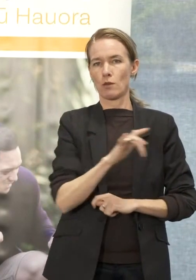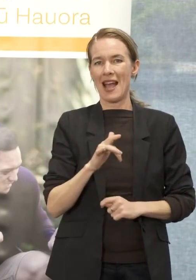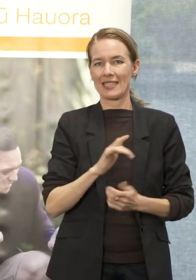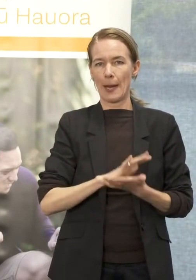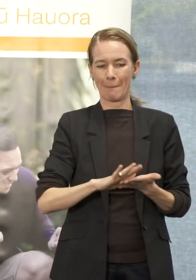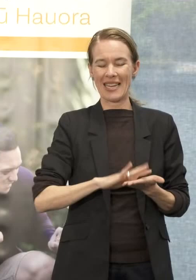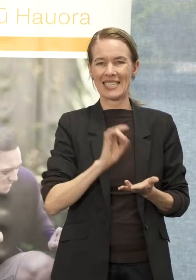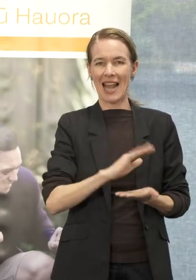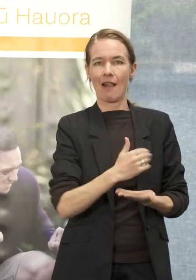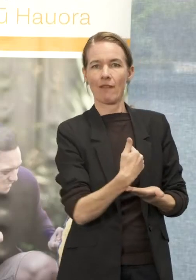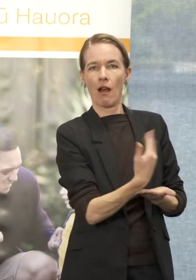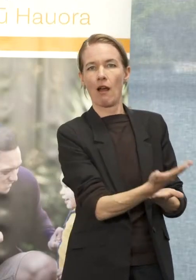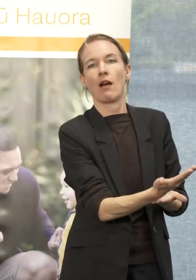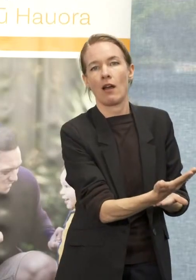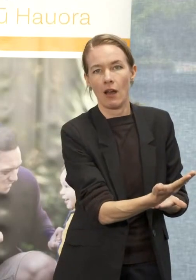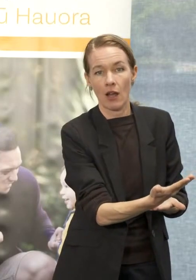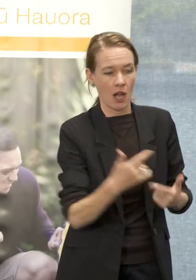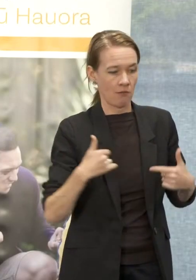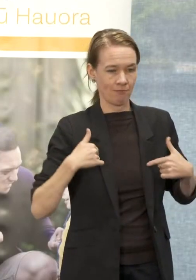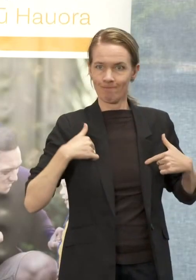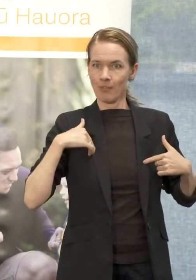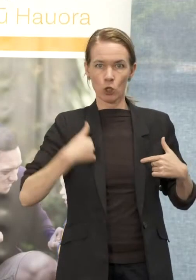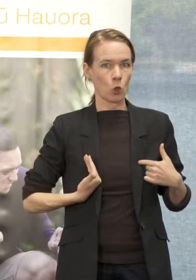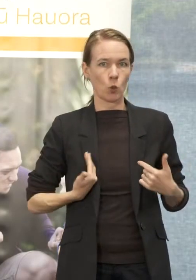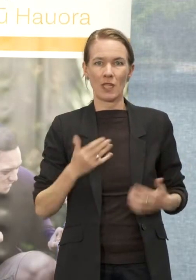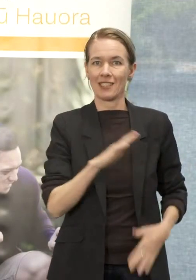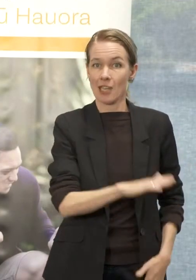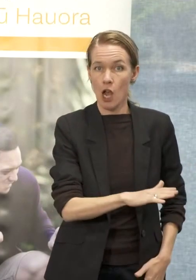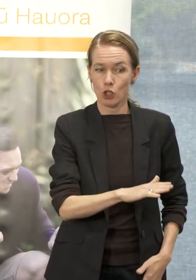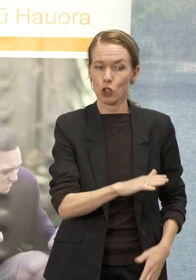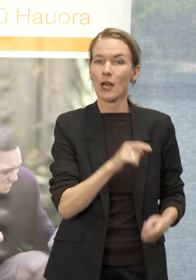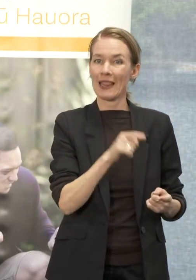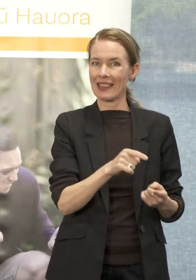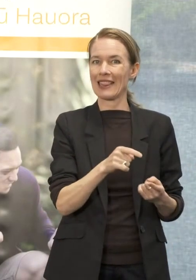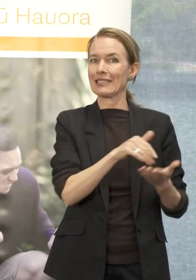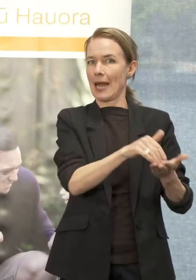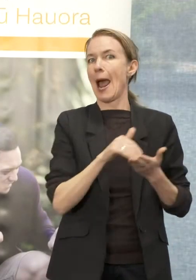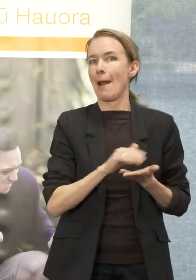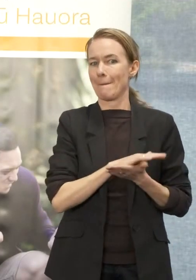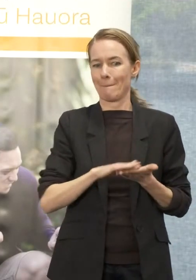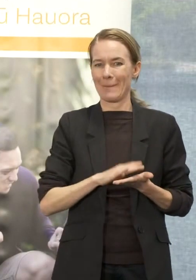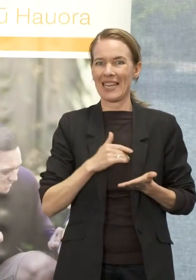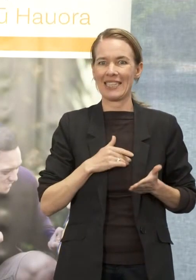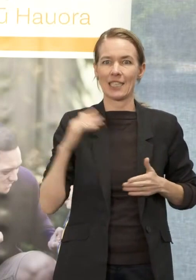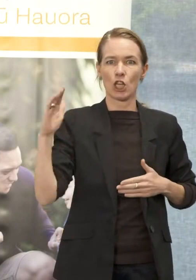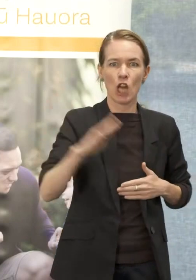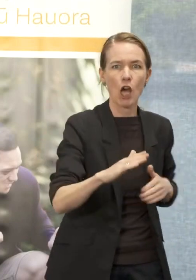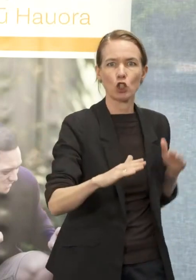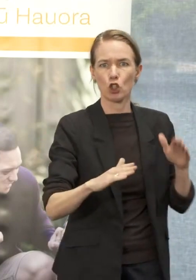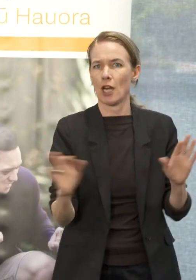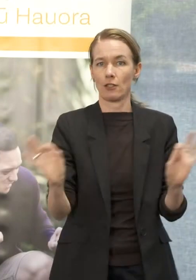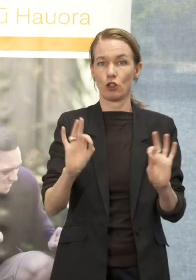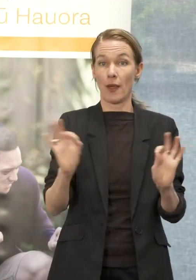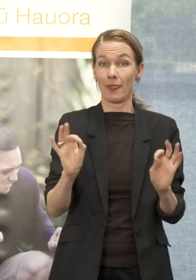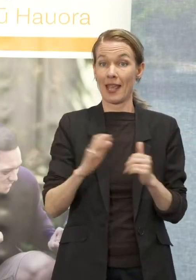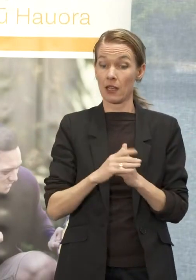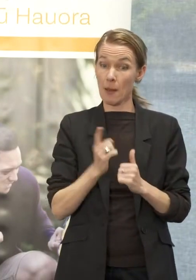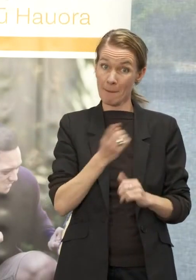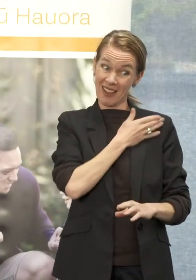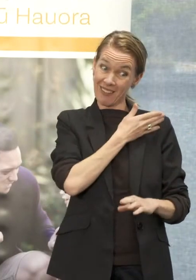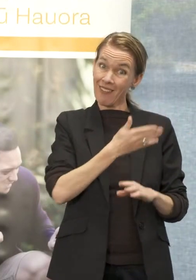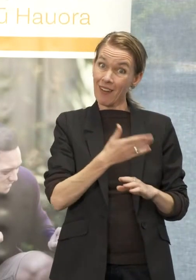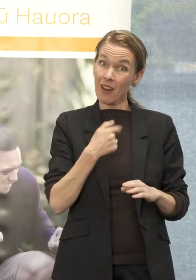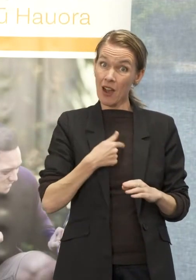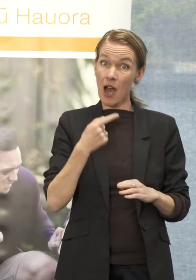in. So that's an extra level of protection. But what we already had in place was regular cleaning of bins